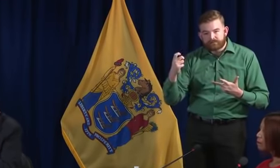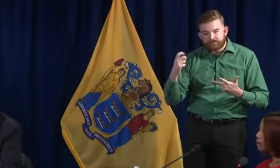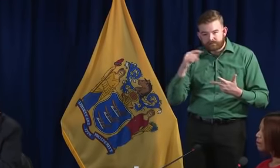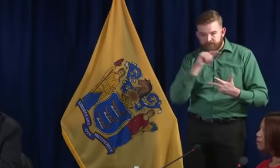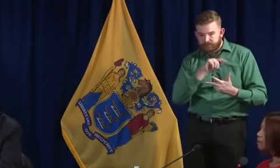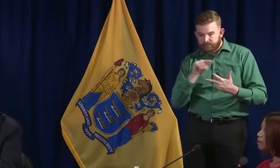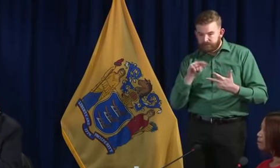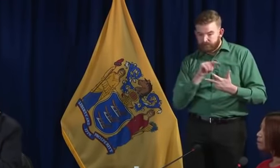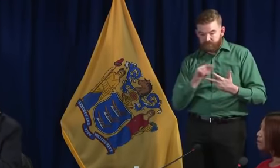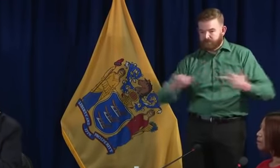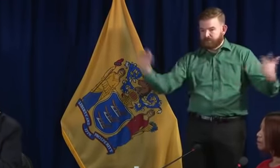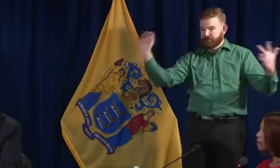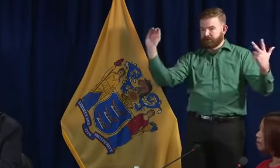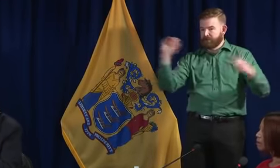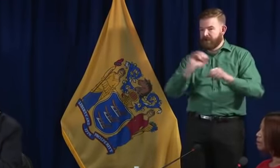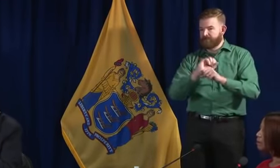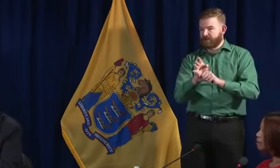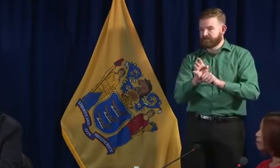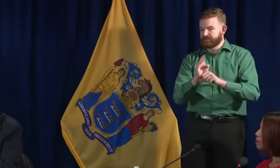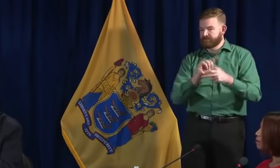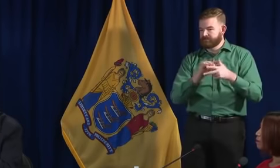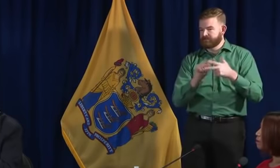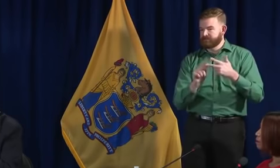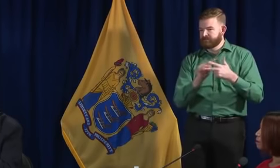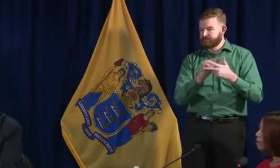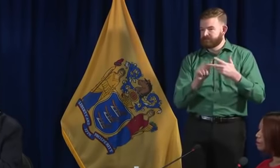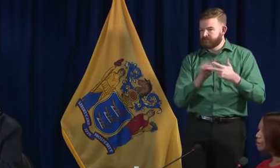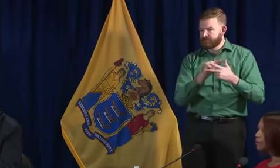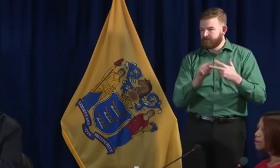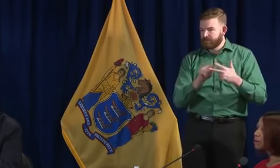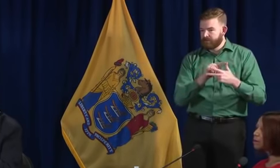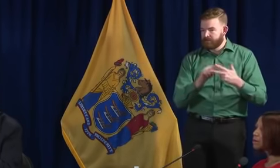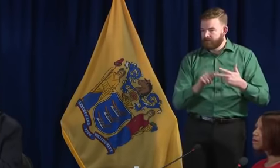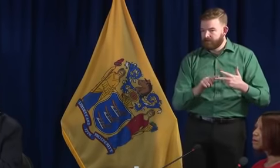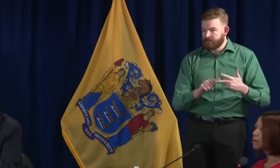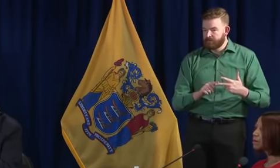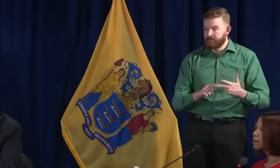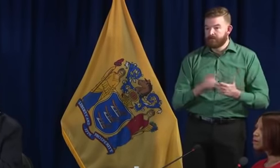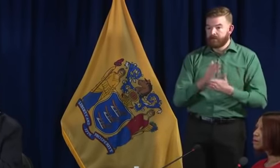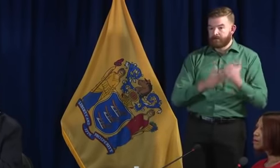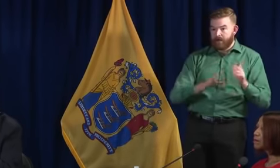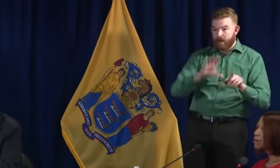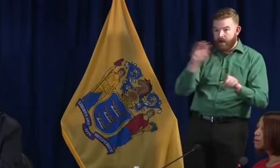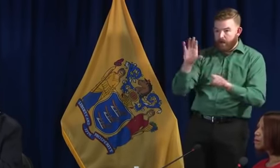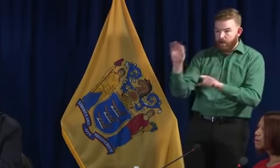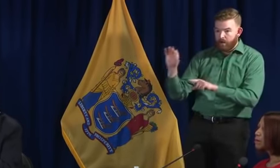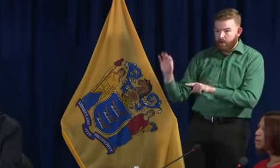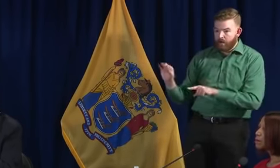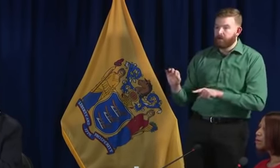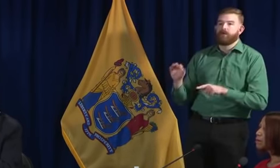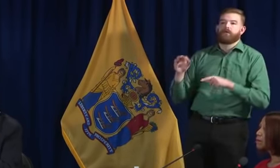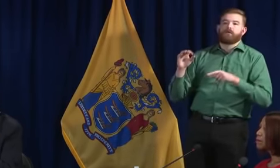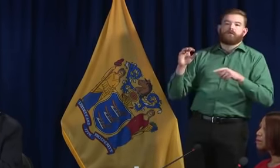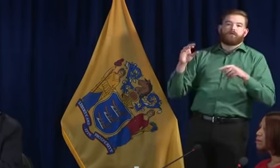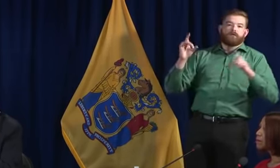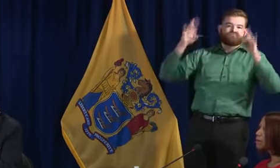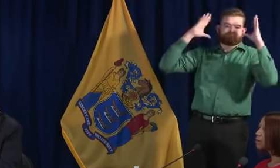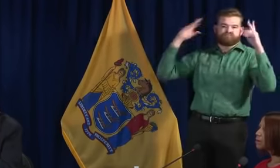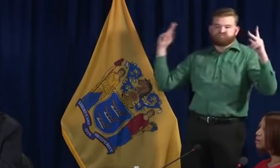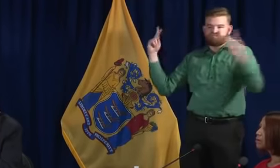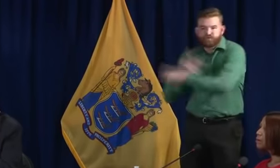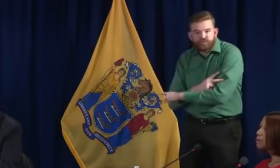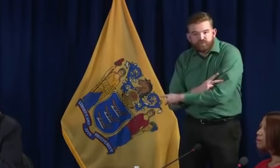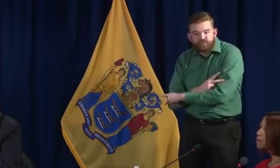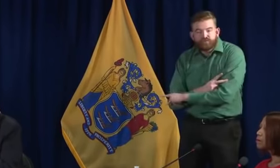statewide reality, clearly much more intense in certain counties like Bergen than in others. So as we've said